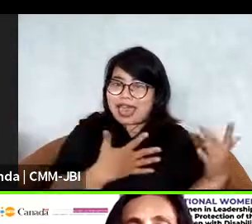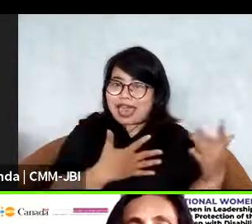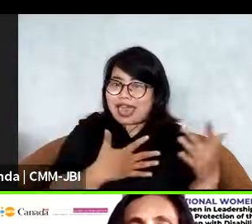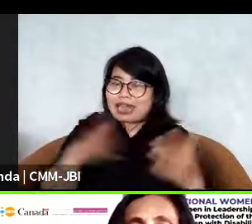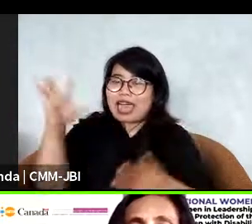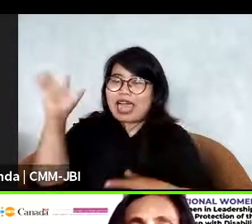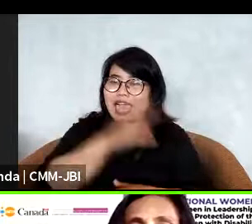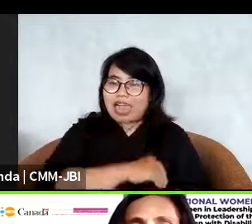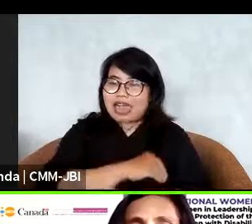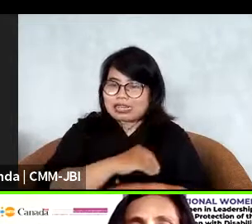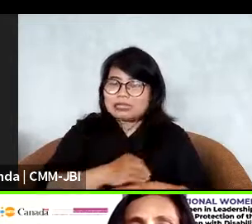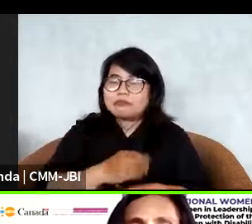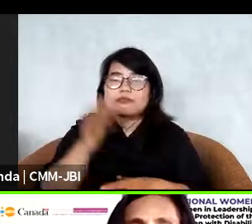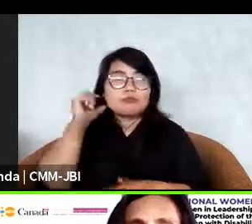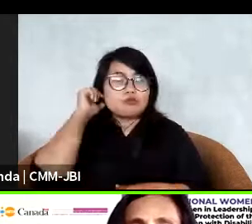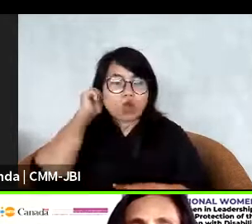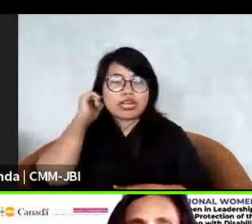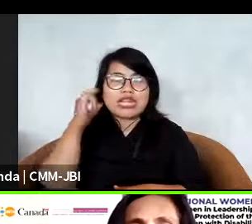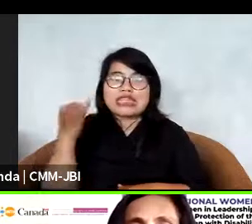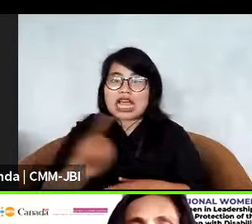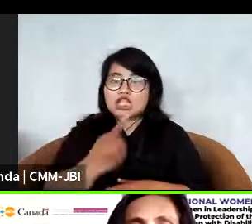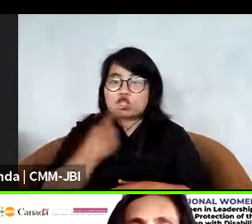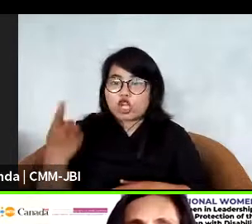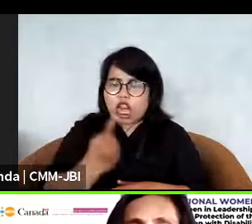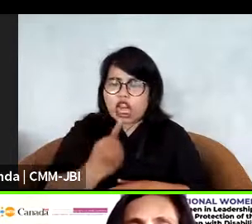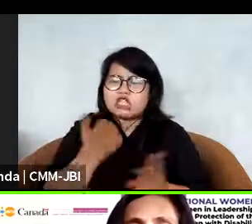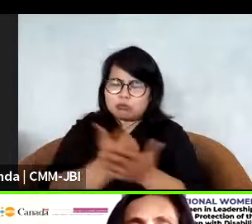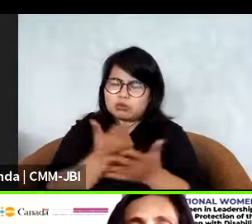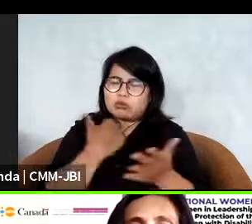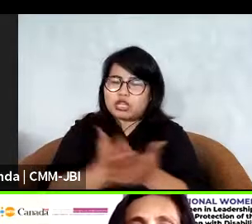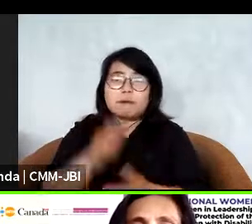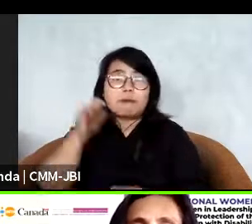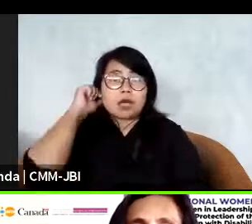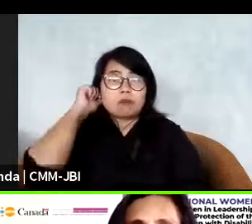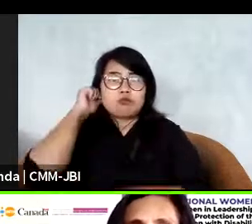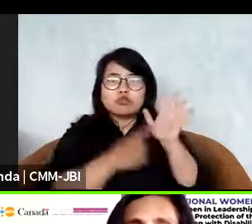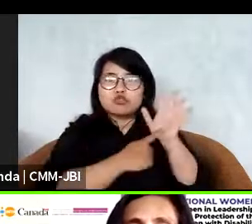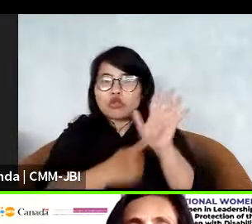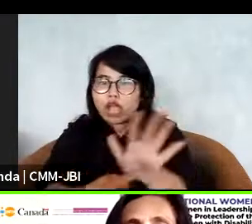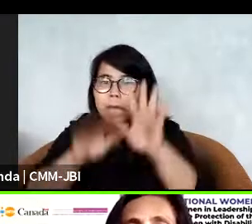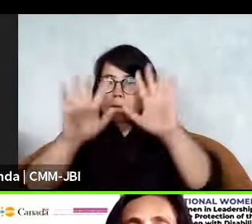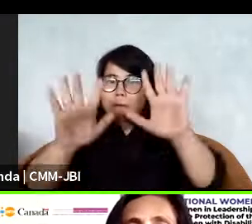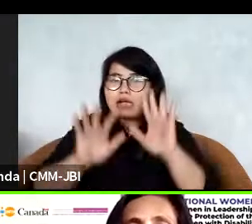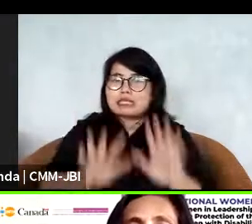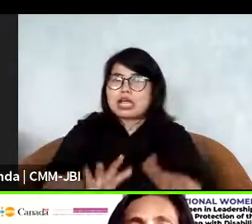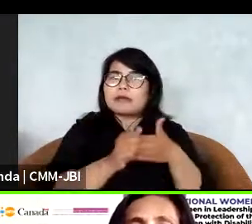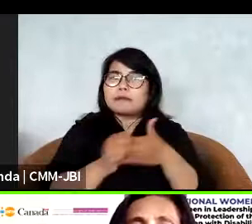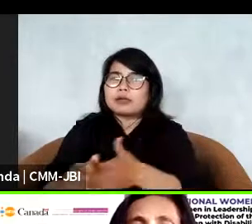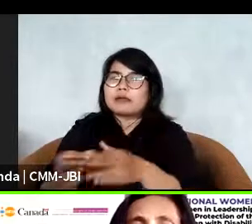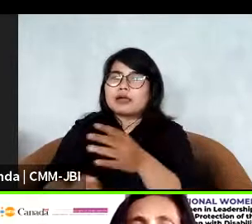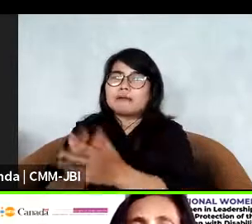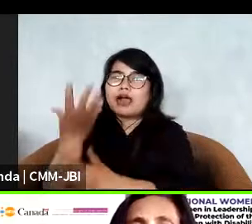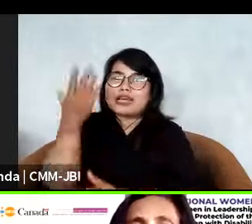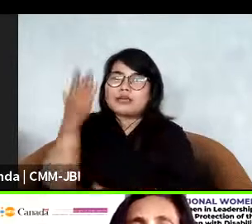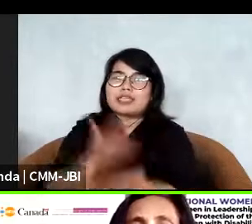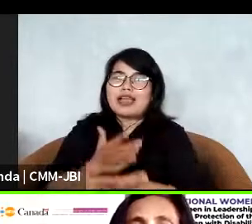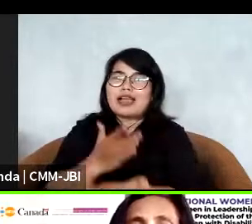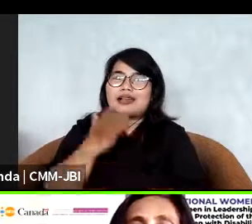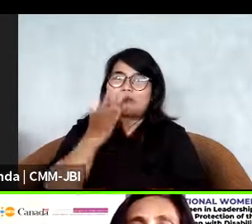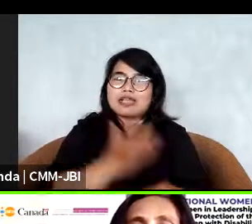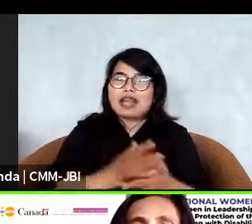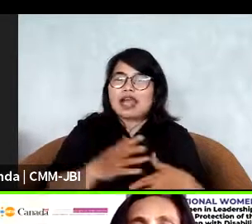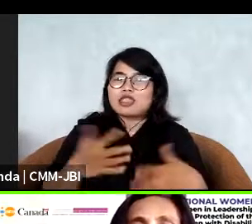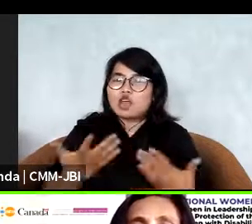khai inclusive and responsiveness of books